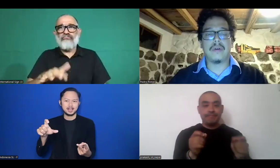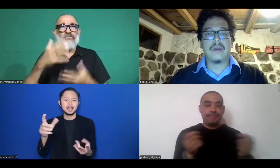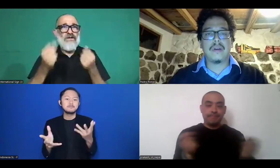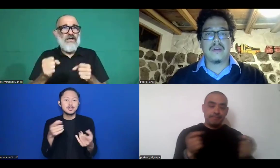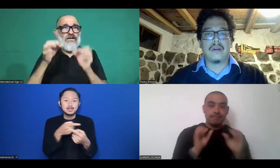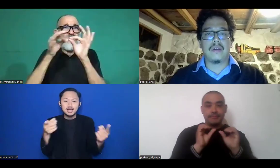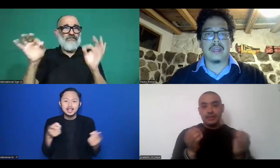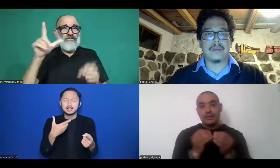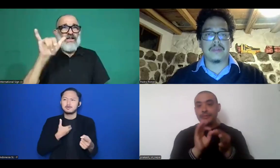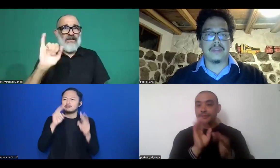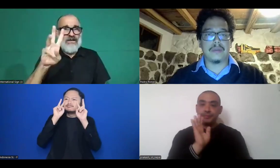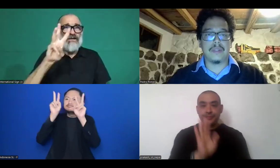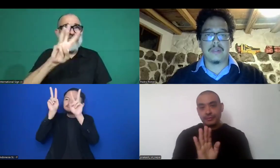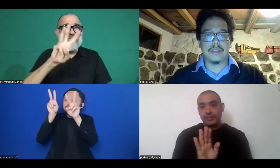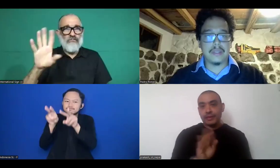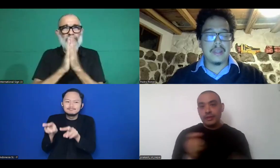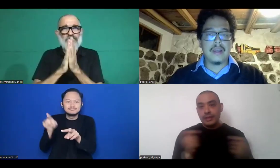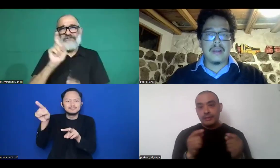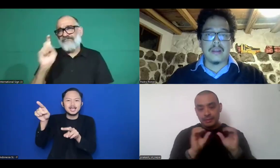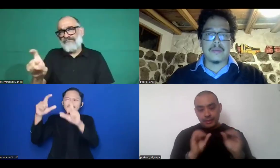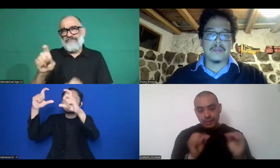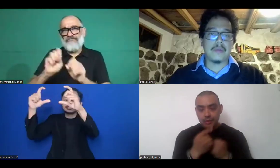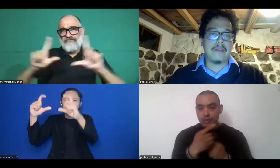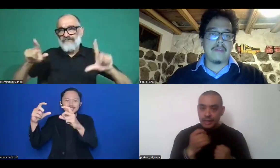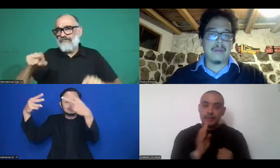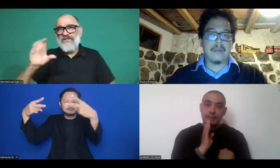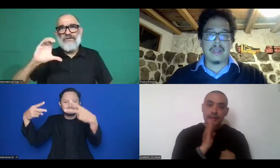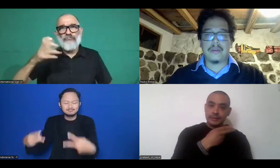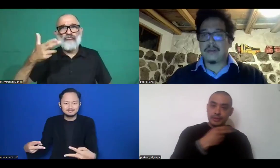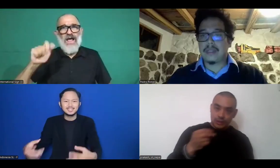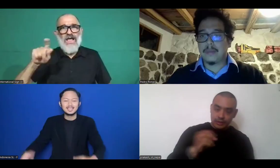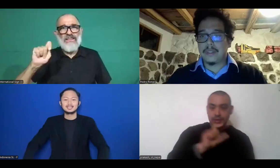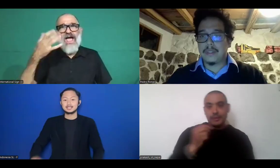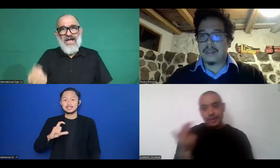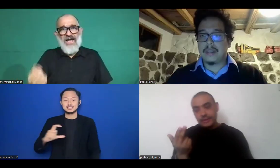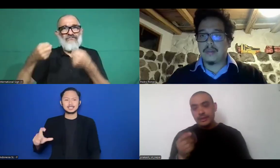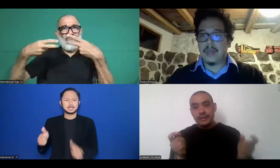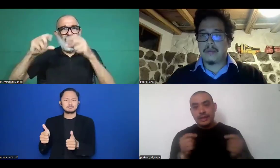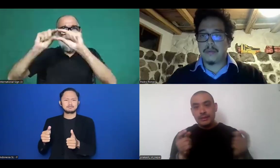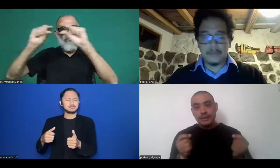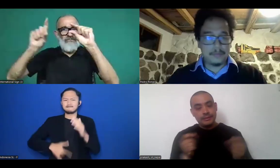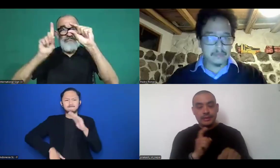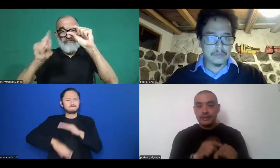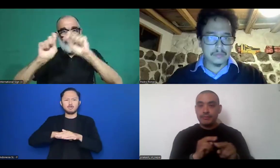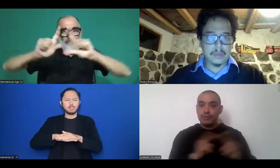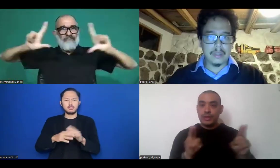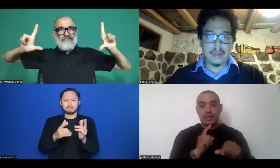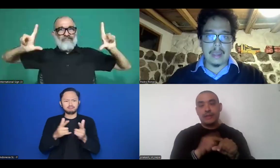follow the captions in those languages. Captions will be available at all times in the main room,